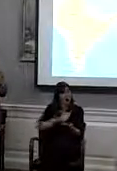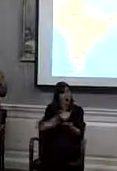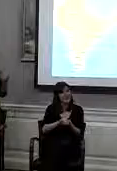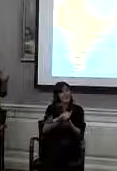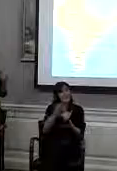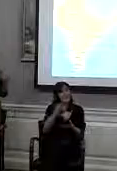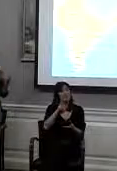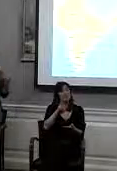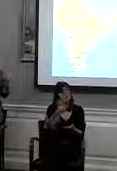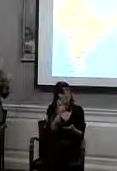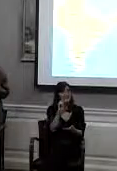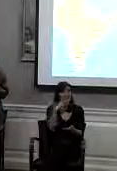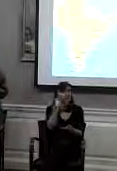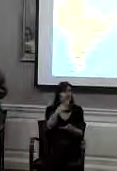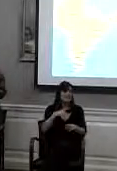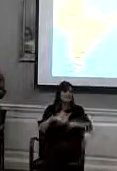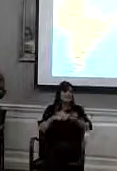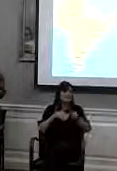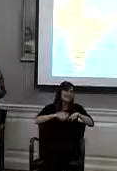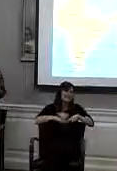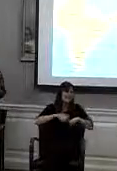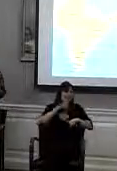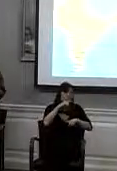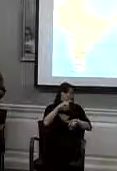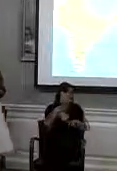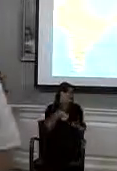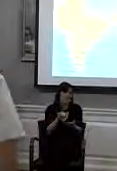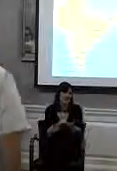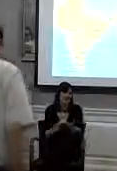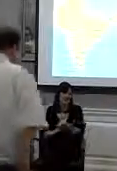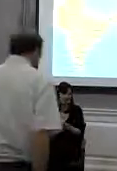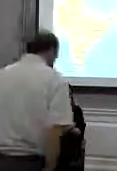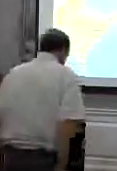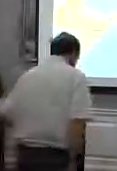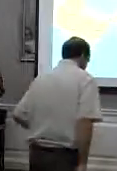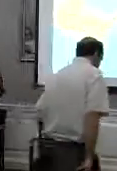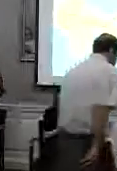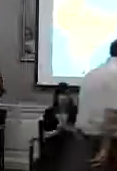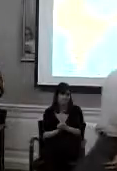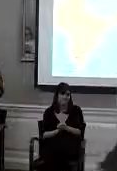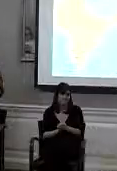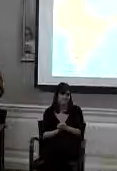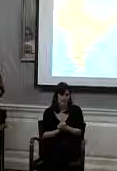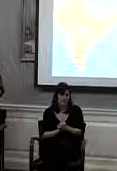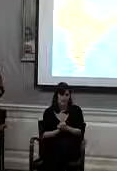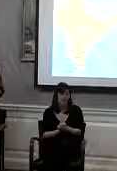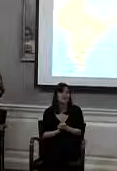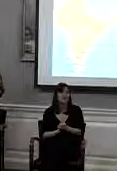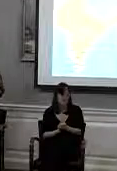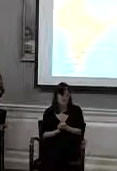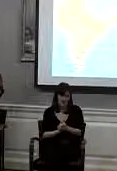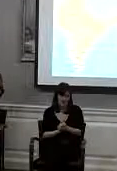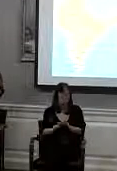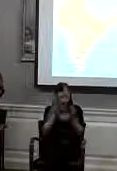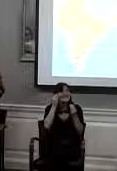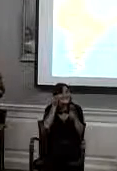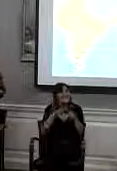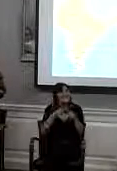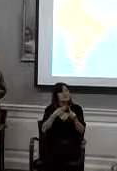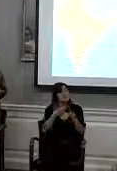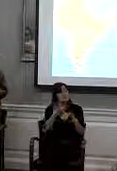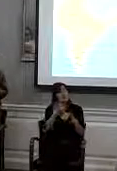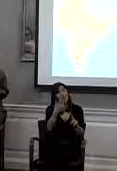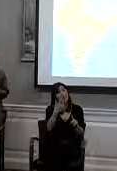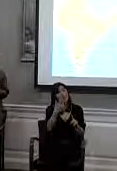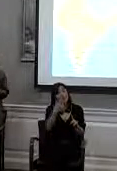looks different depending on who's enacting it. Data presented in this paper is drawn from 13 months of fieldwork carried out on human